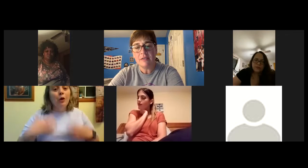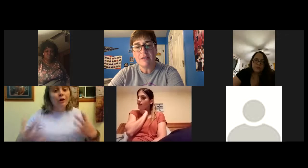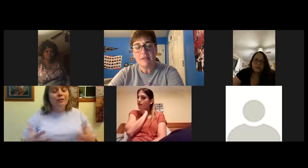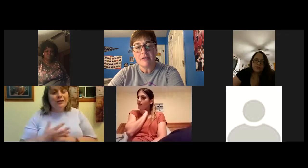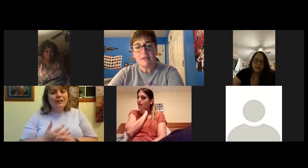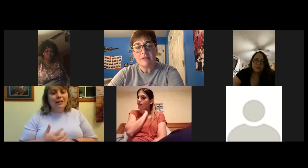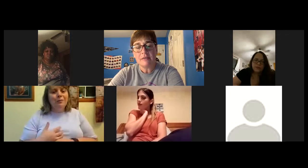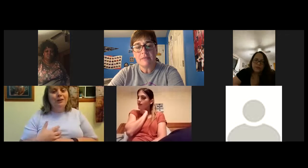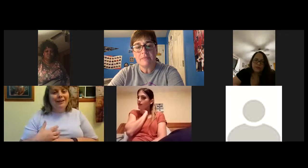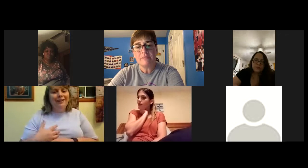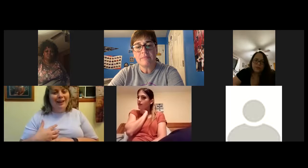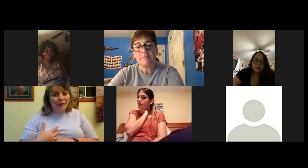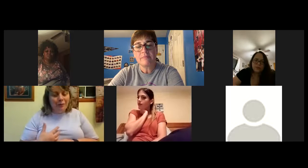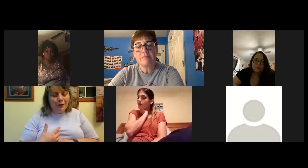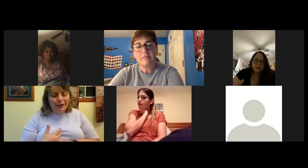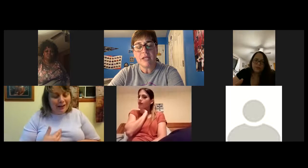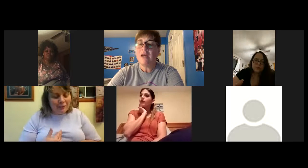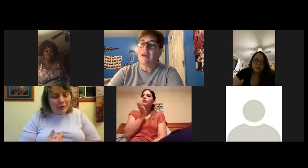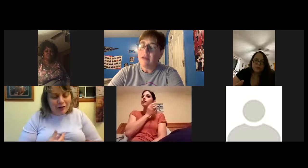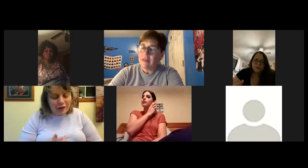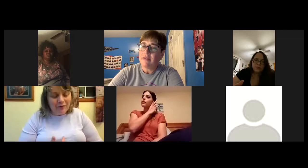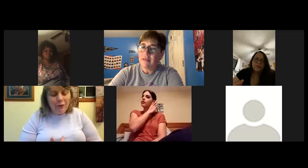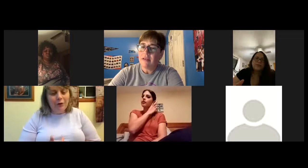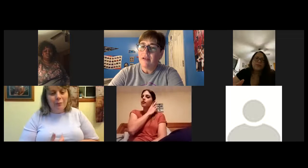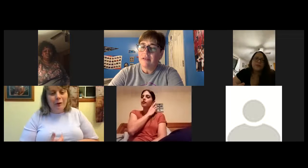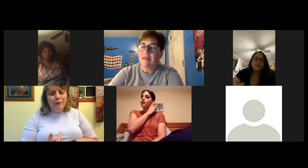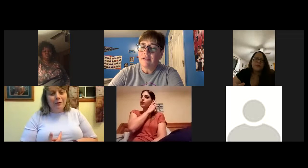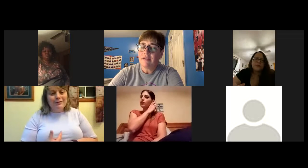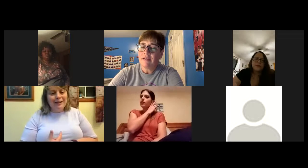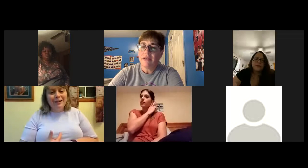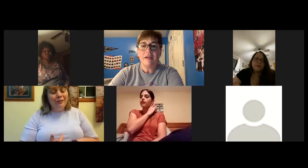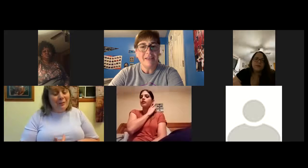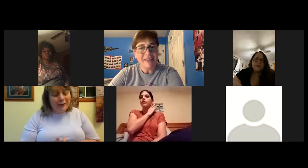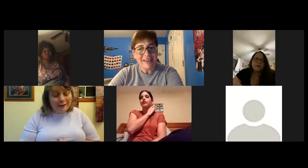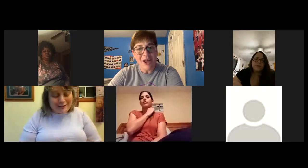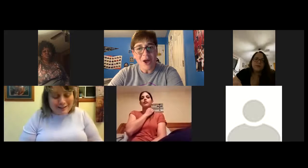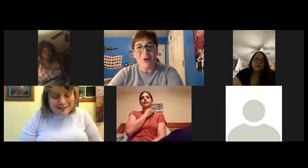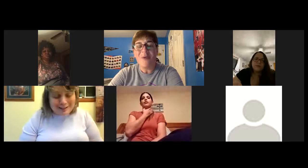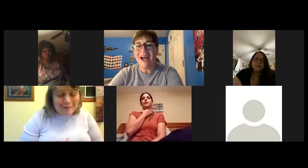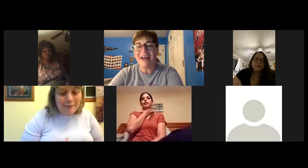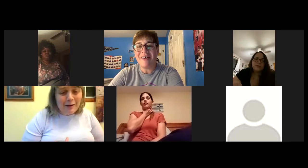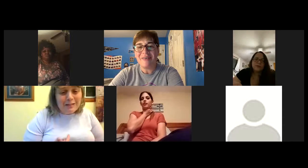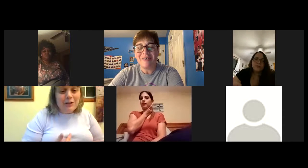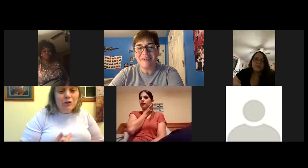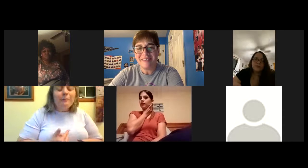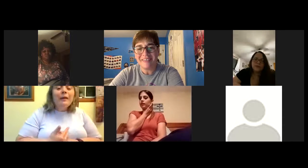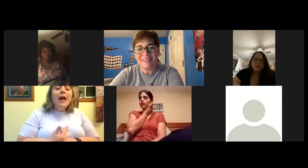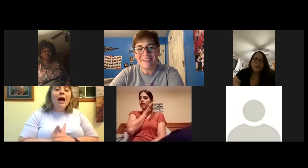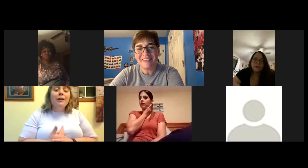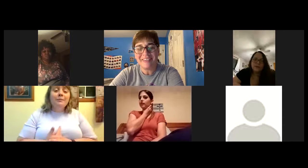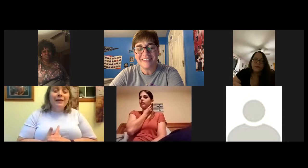do words easy, but the alphabet, and I've been trying to forward, backwards. I didn't know if anybody else is just me. Am I